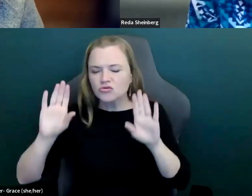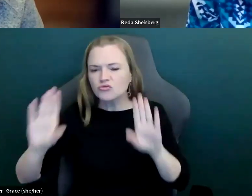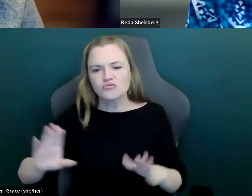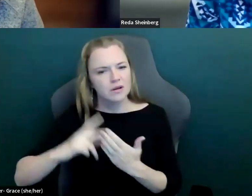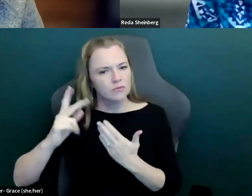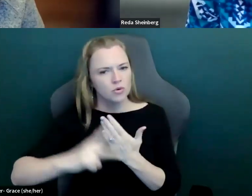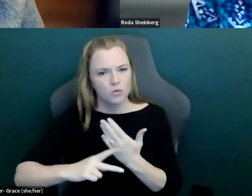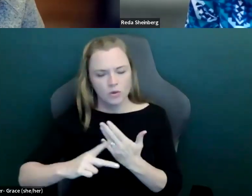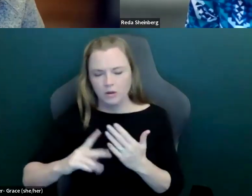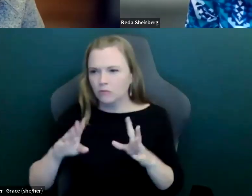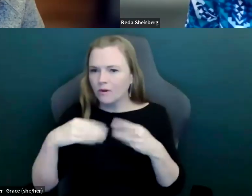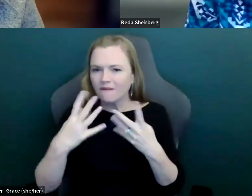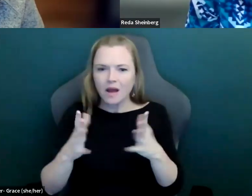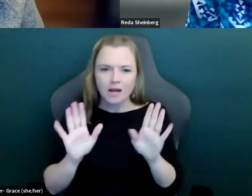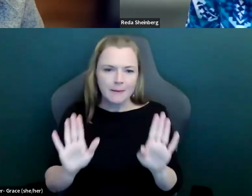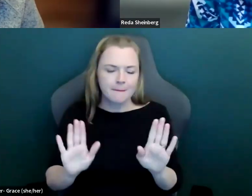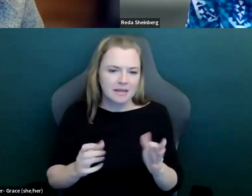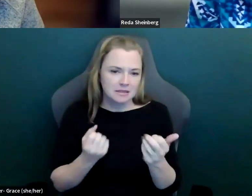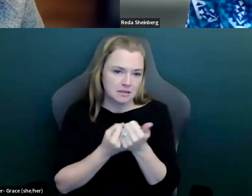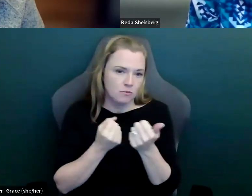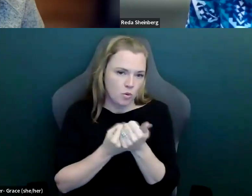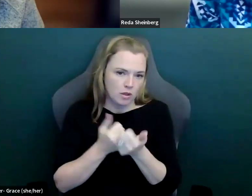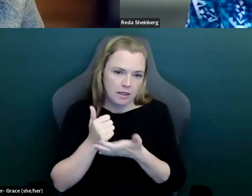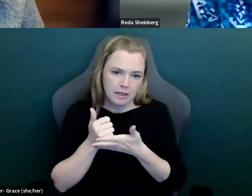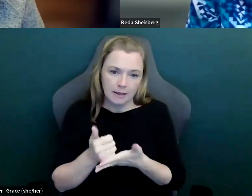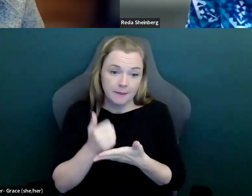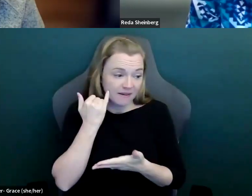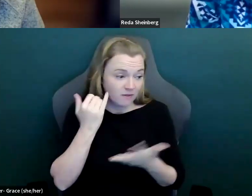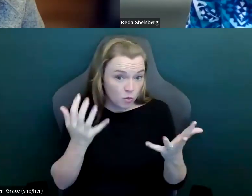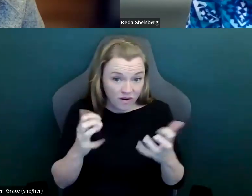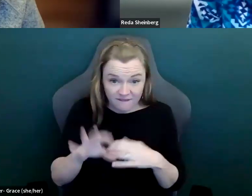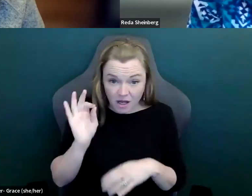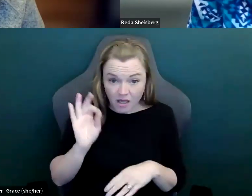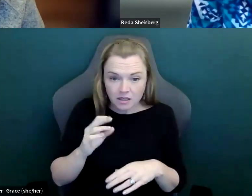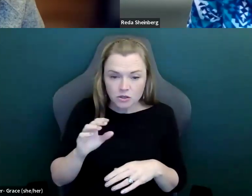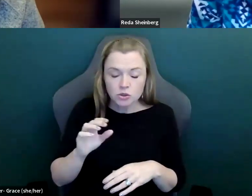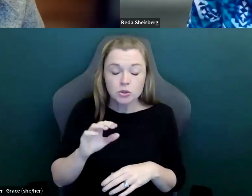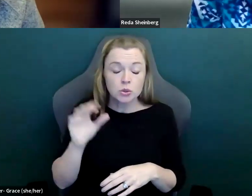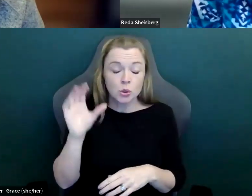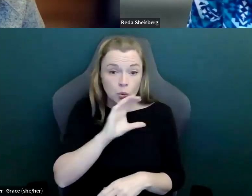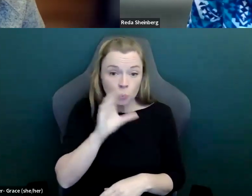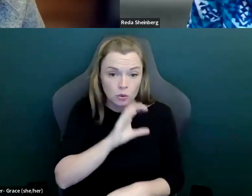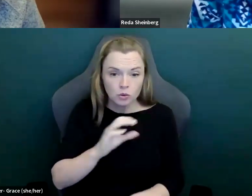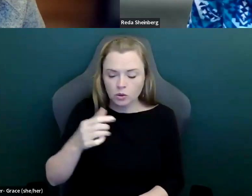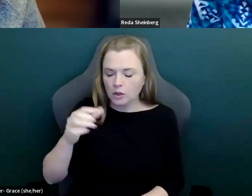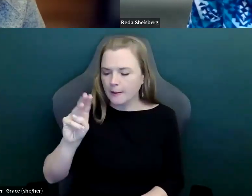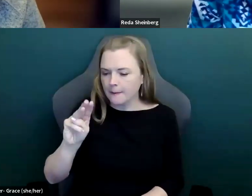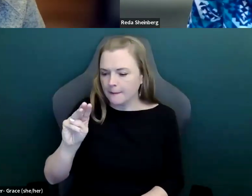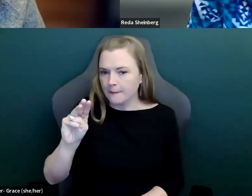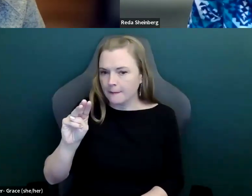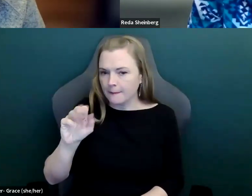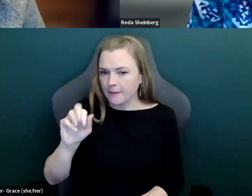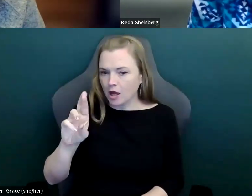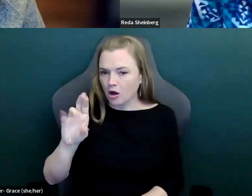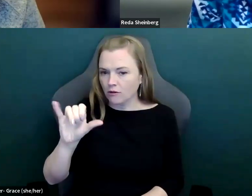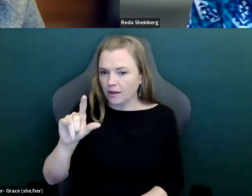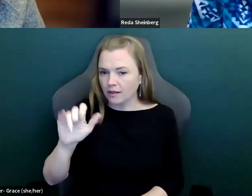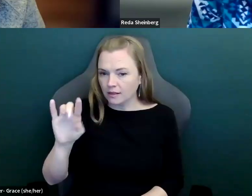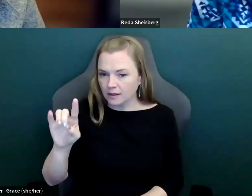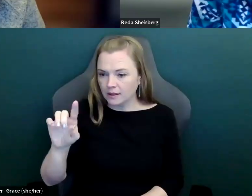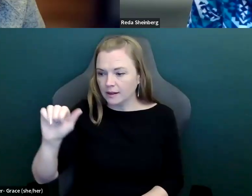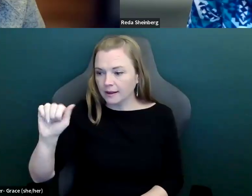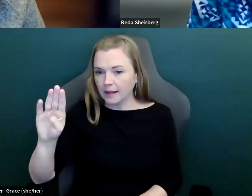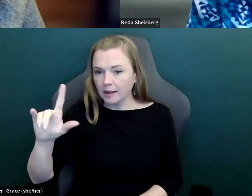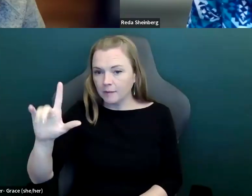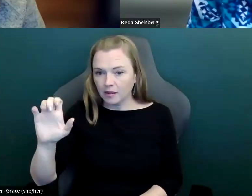support. If you want to find it, just Google Maryland Able or National Able,